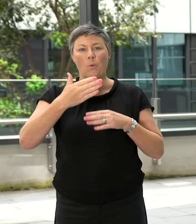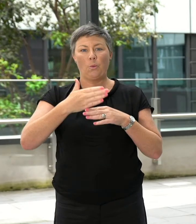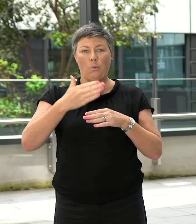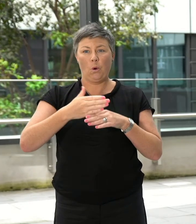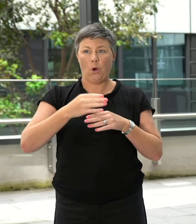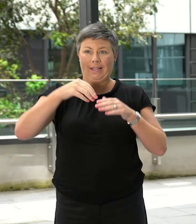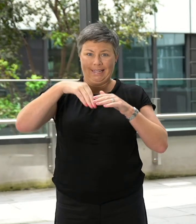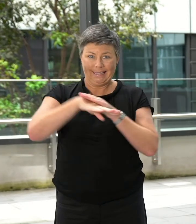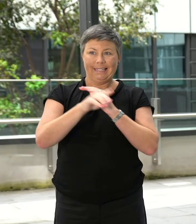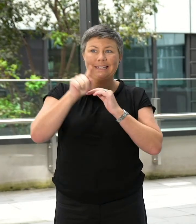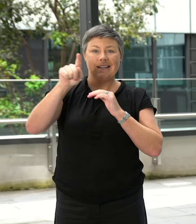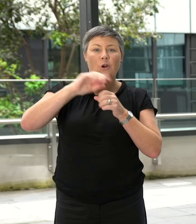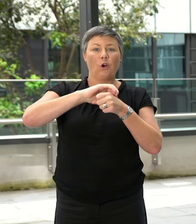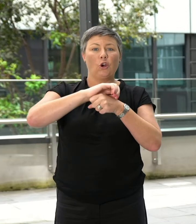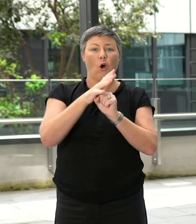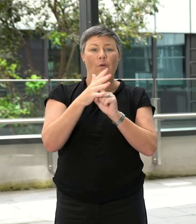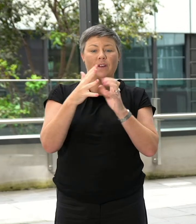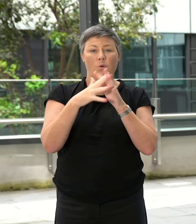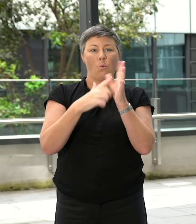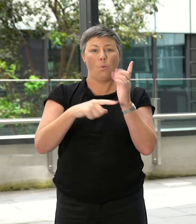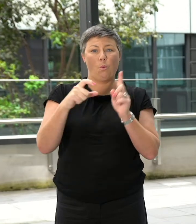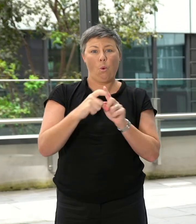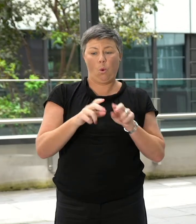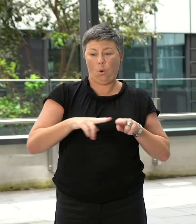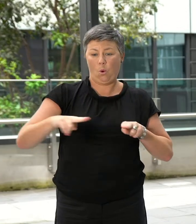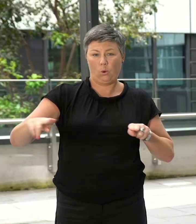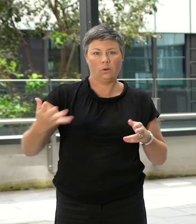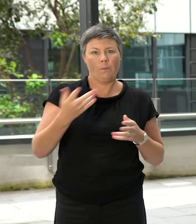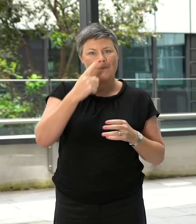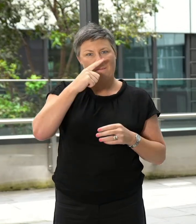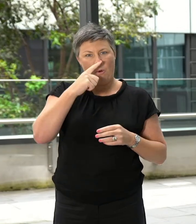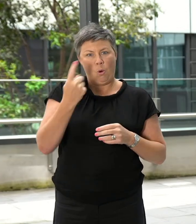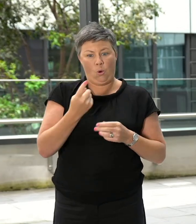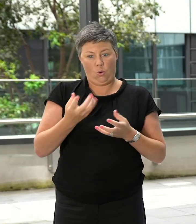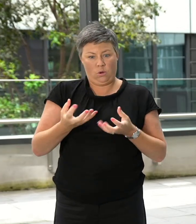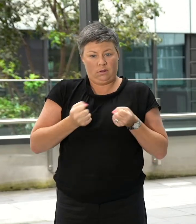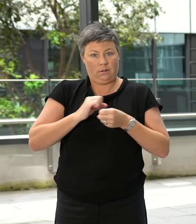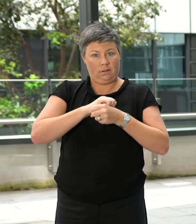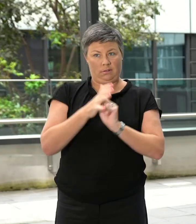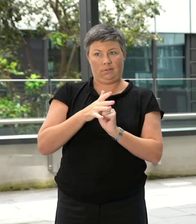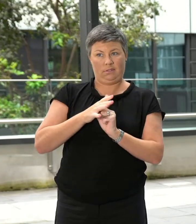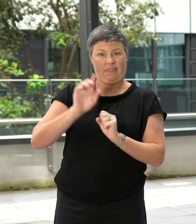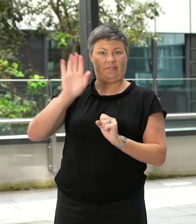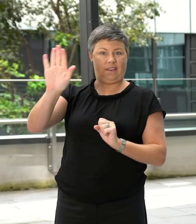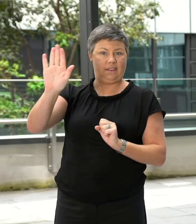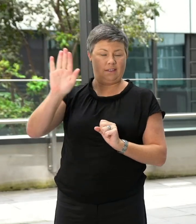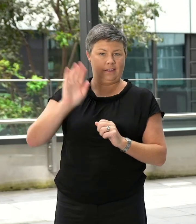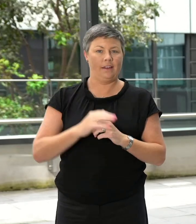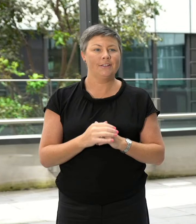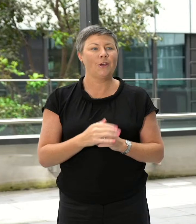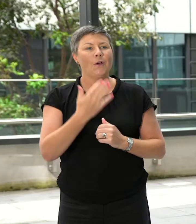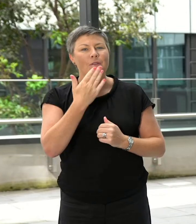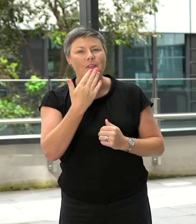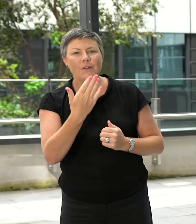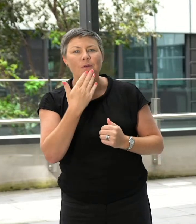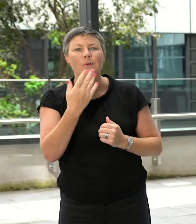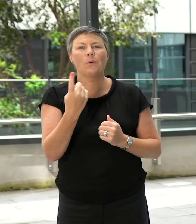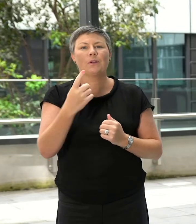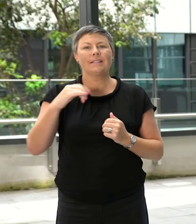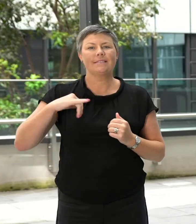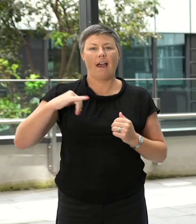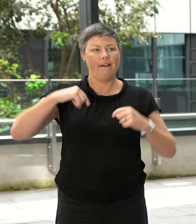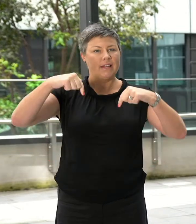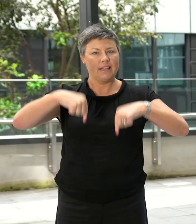So we want to congratulate Zoe, but I want to congratulate all of the health staff who are working here in the vaccination centre and across